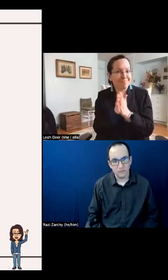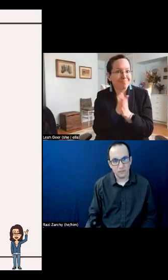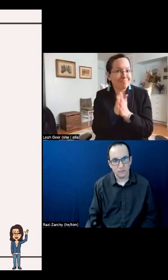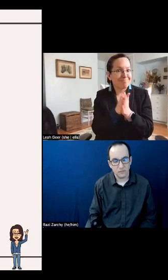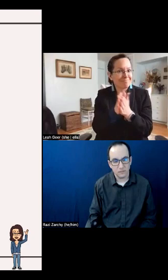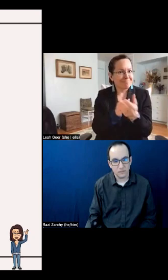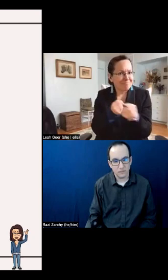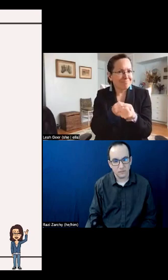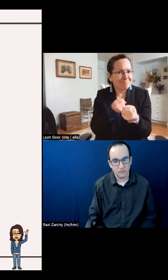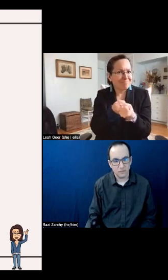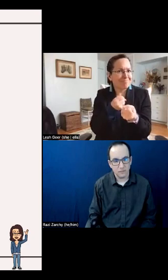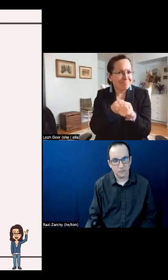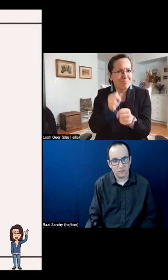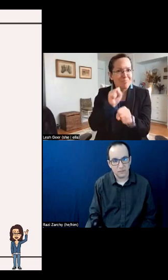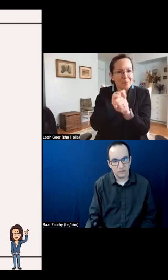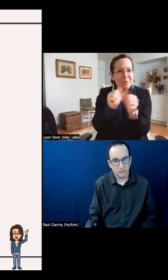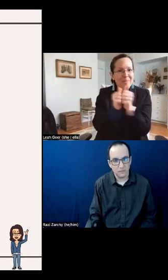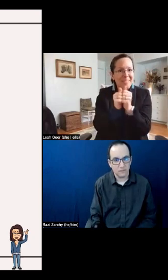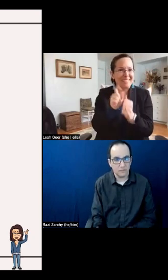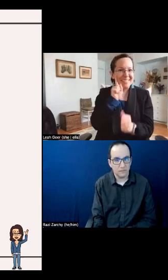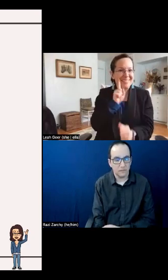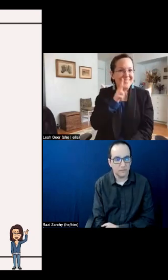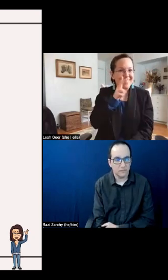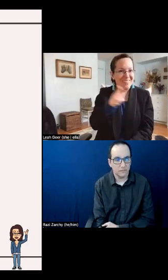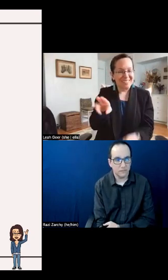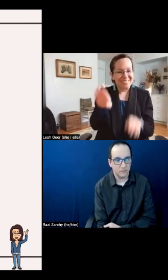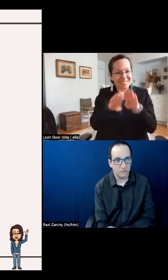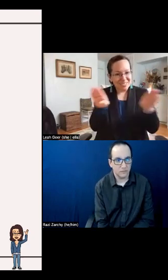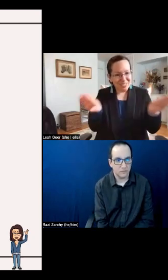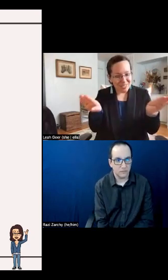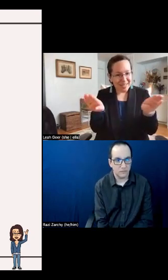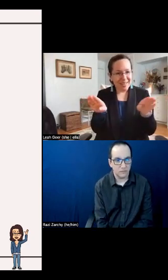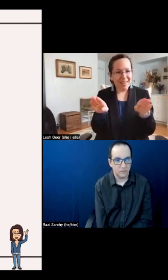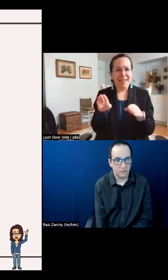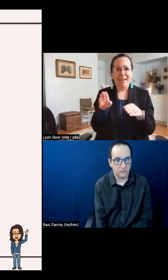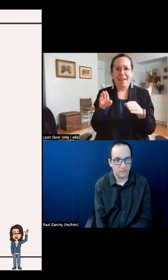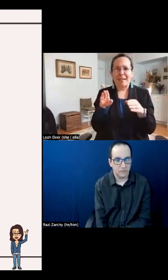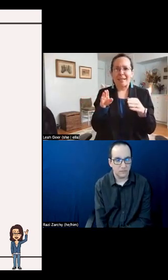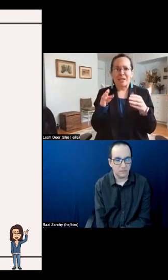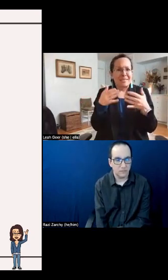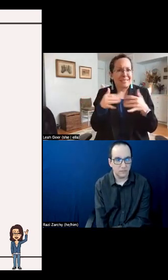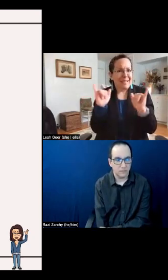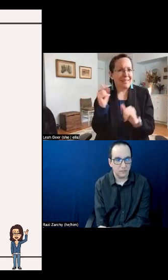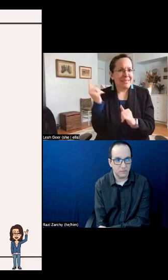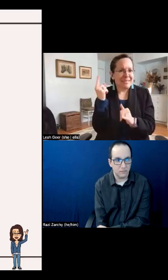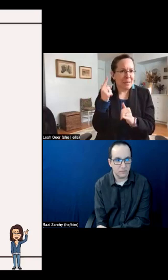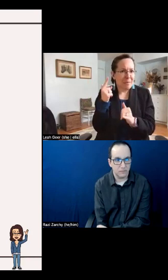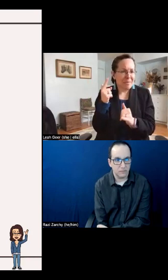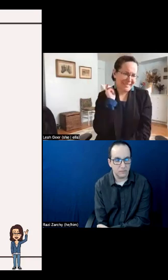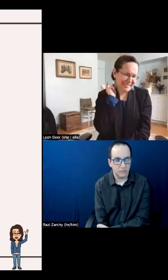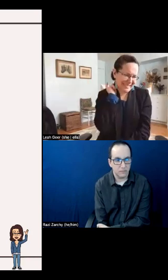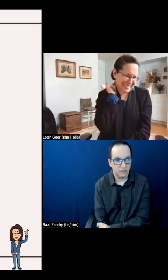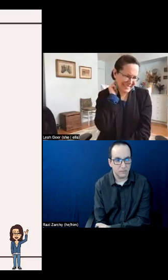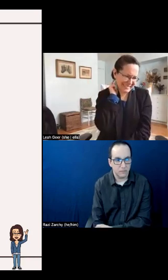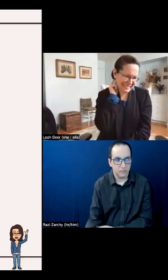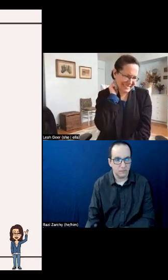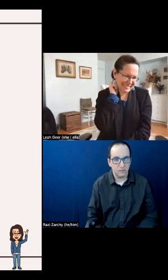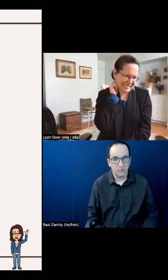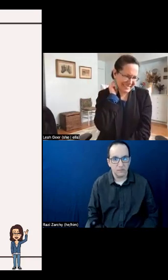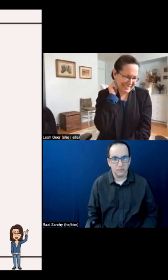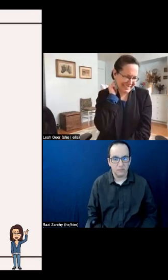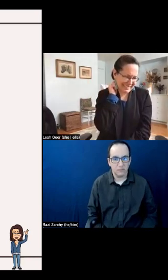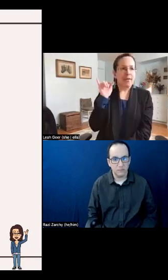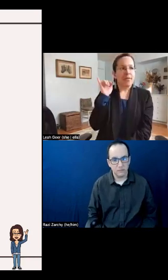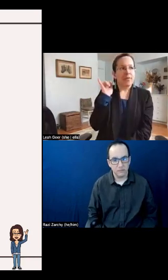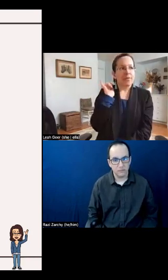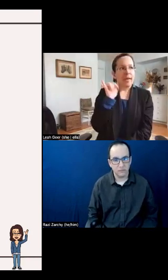it's likely that you have noticed yourselves that there are many SLPs in our field who are interested to work in support of deaf and hard of hearing children, and